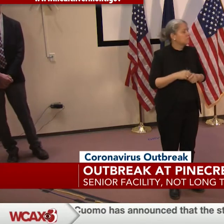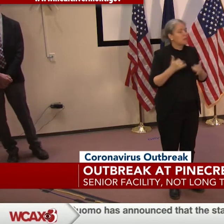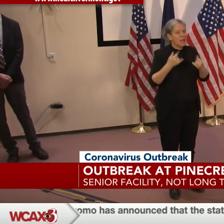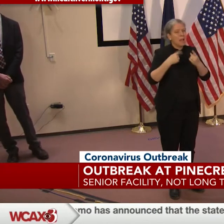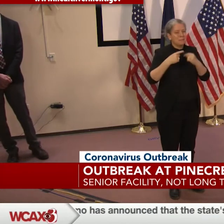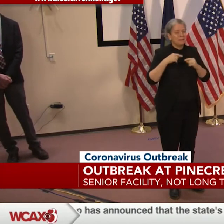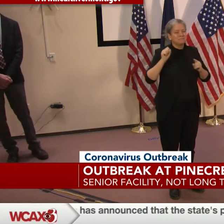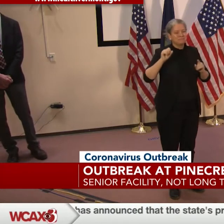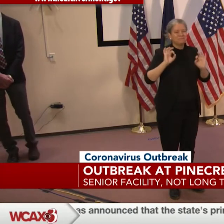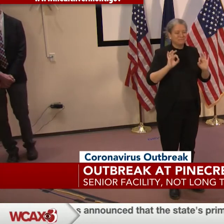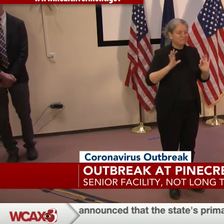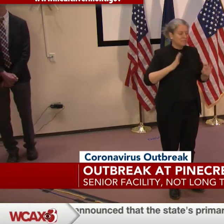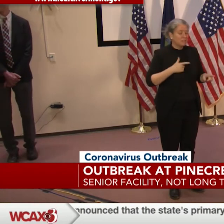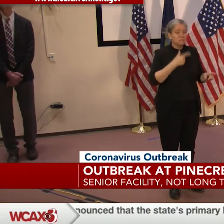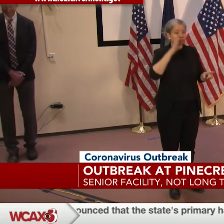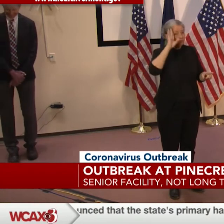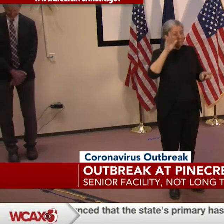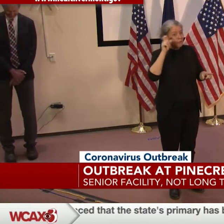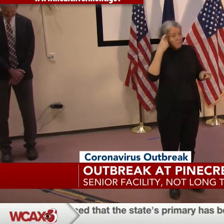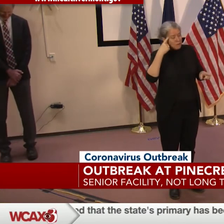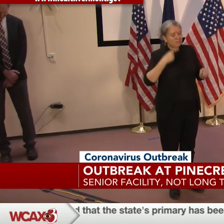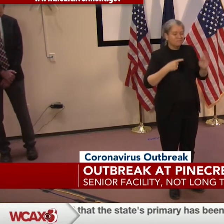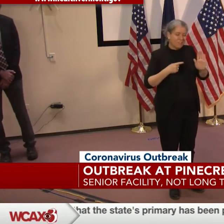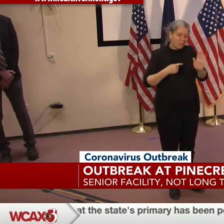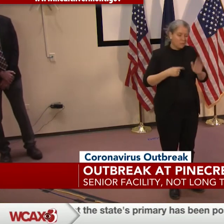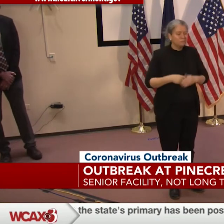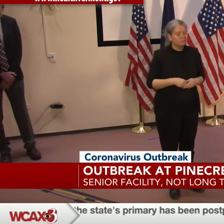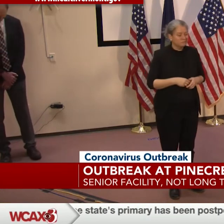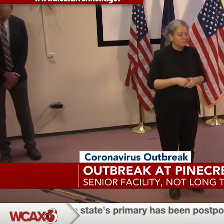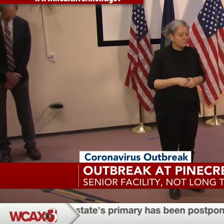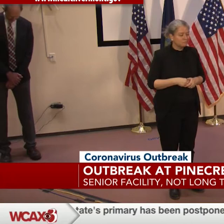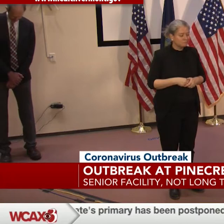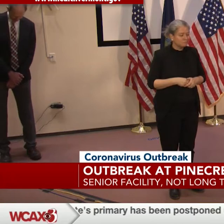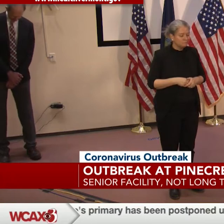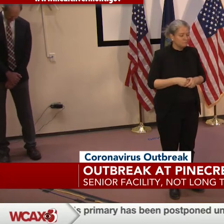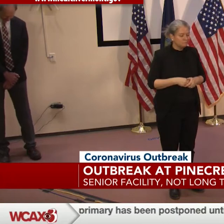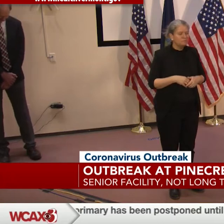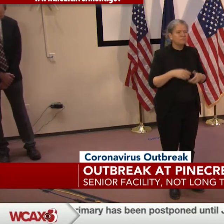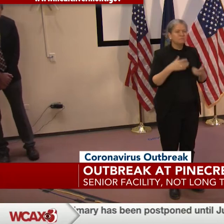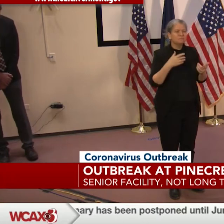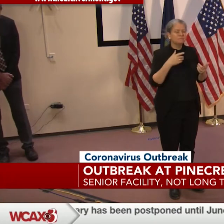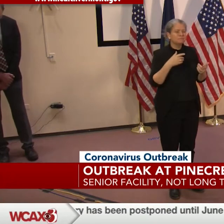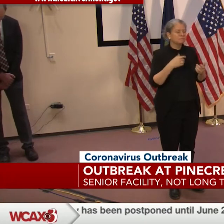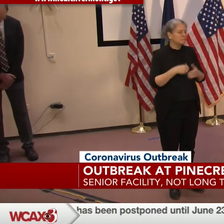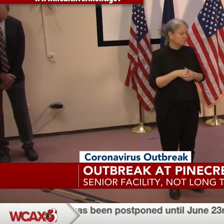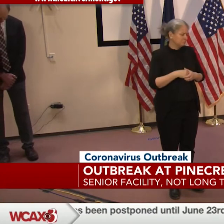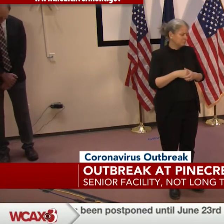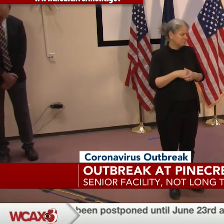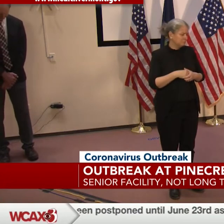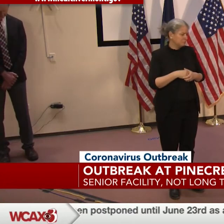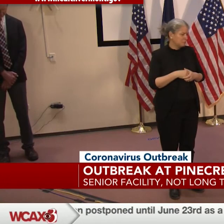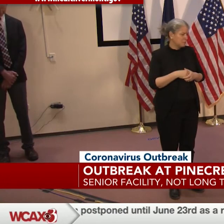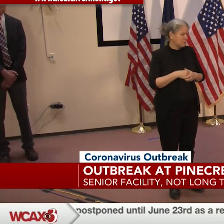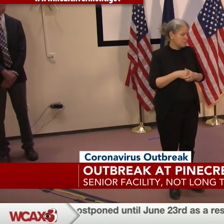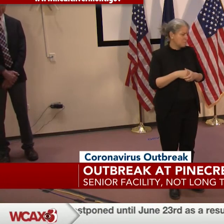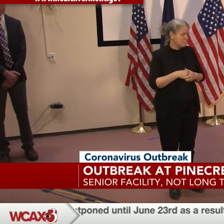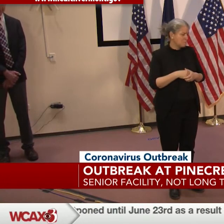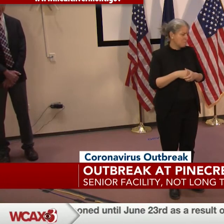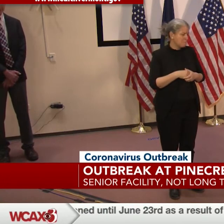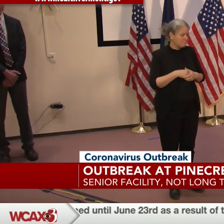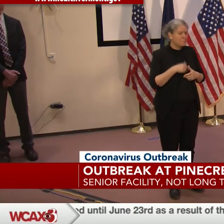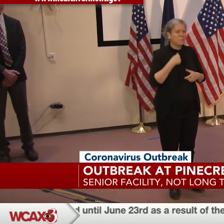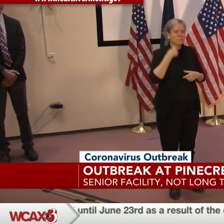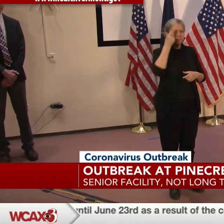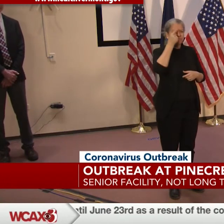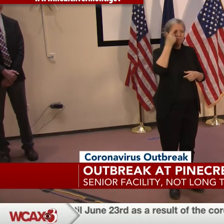Yep. Hello, Governor. Hi, Joe. I'm curious, how much additional